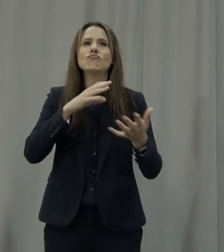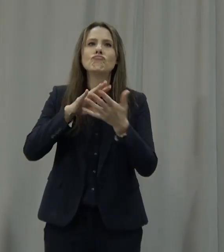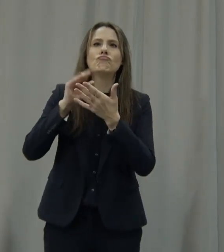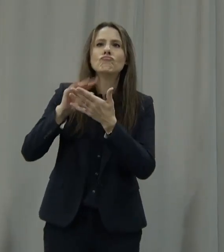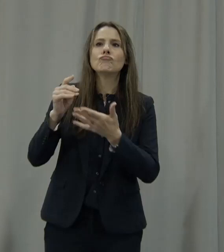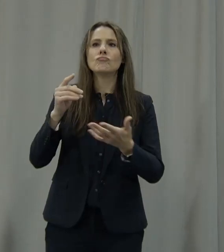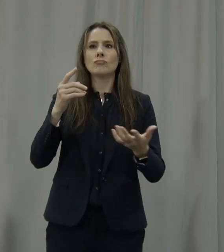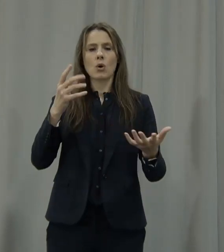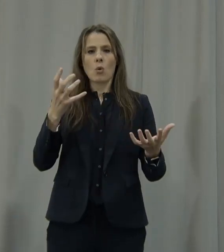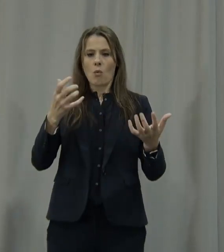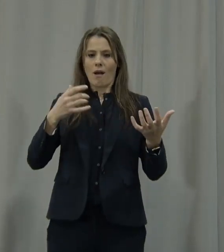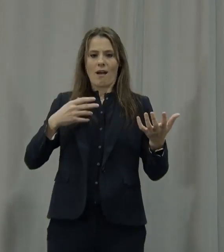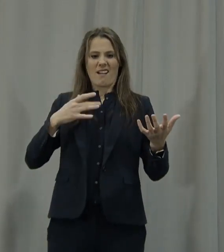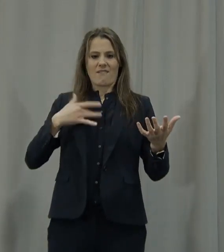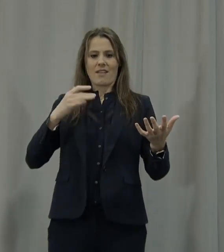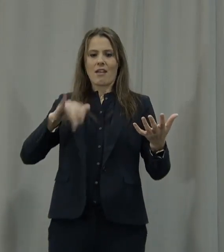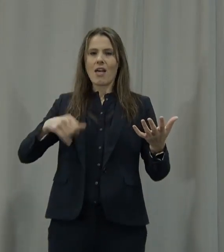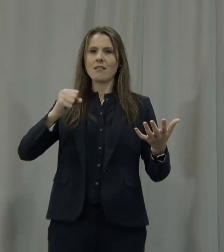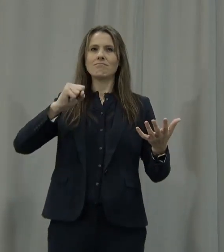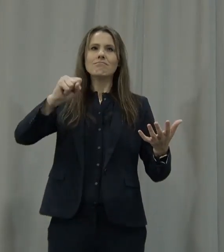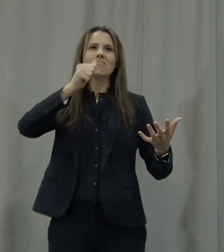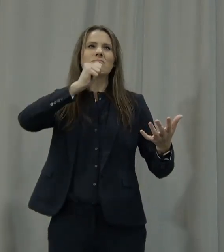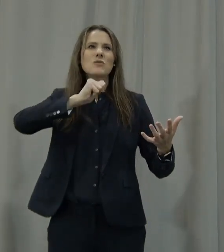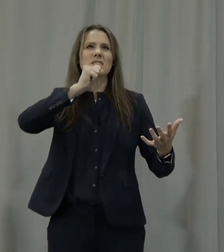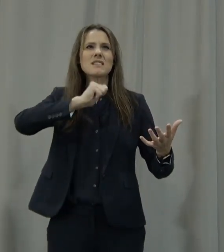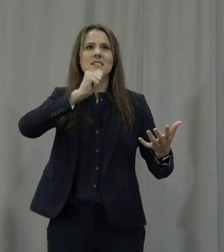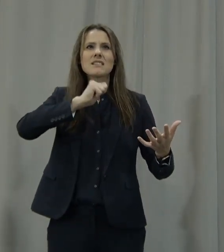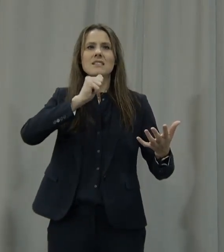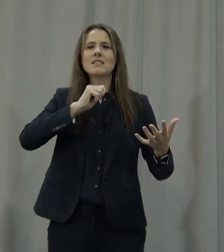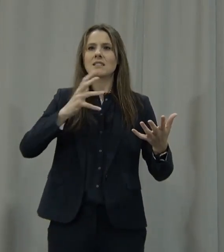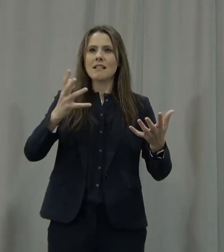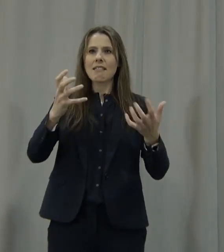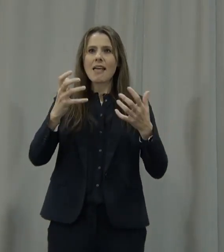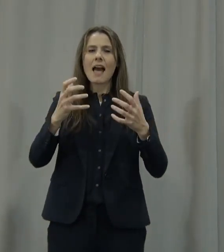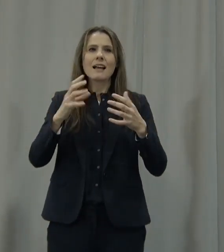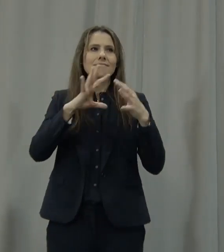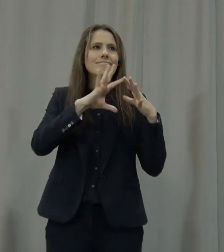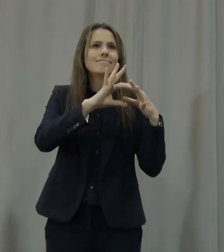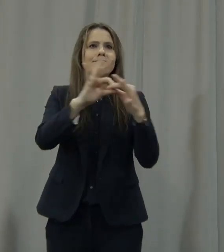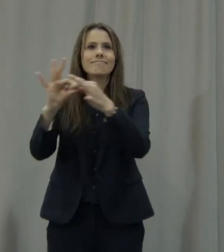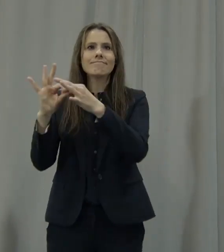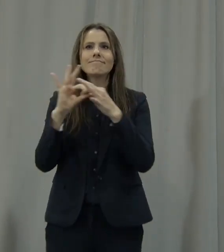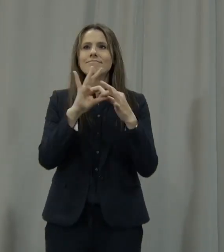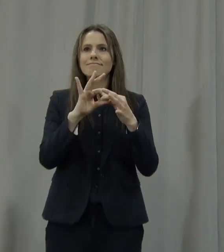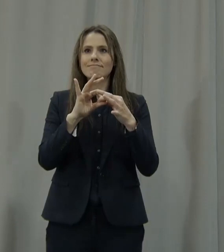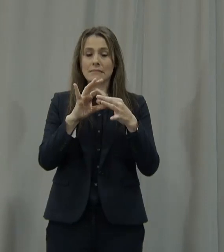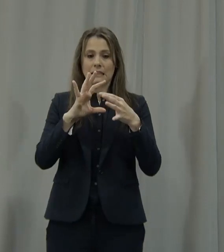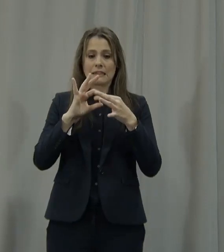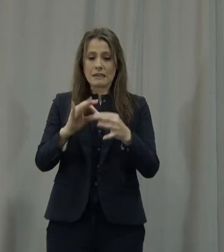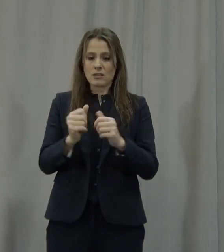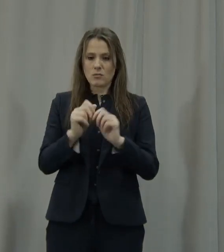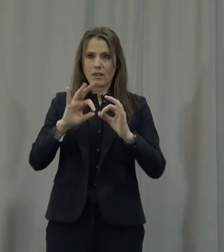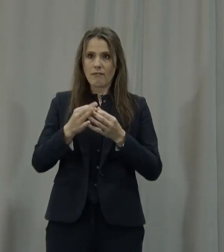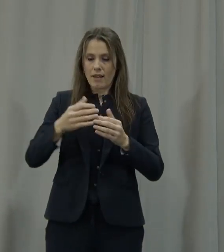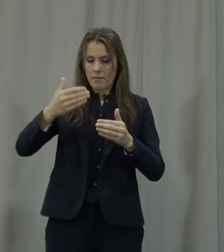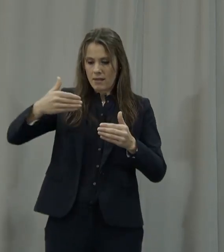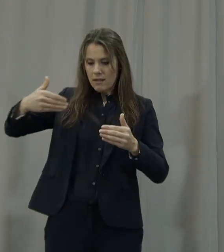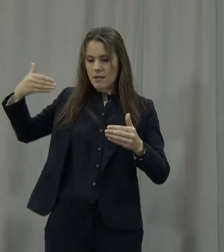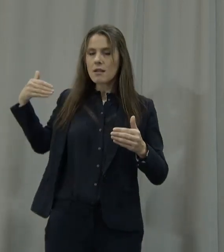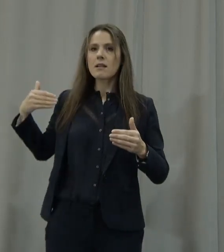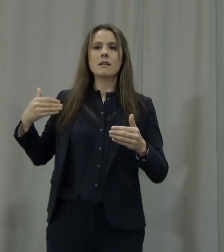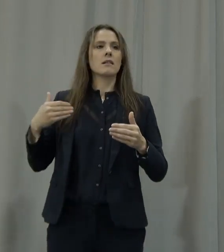for resistance and resilience, for our connection to the ancestors and